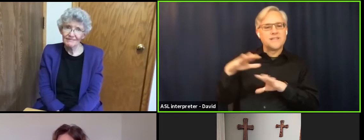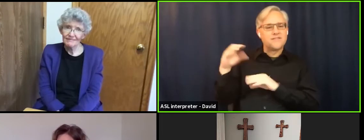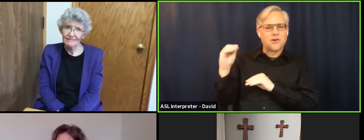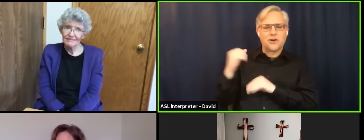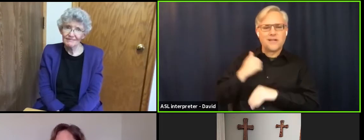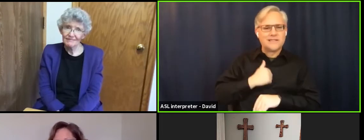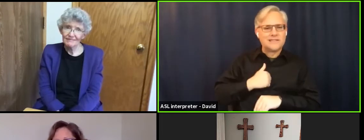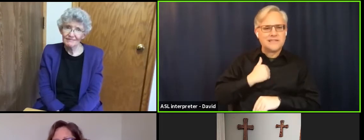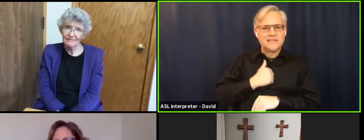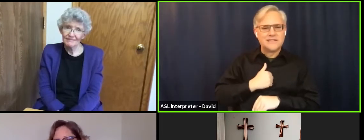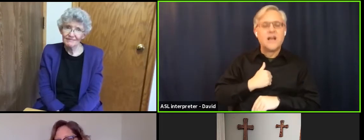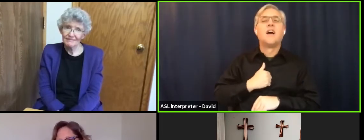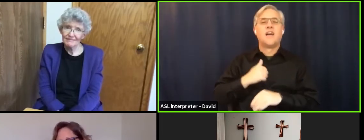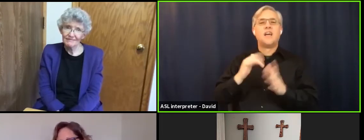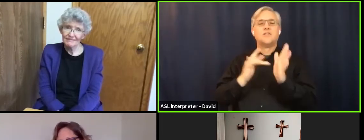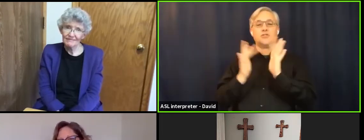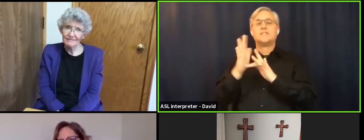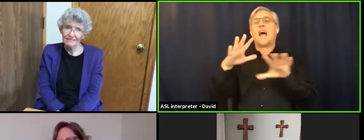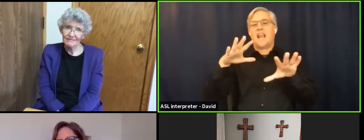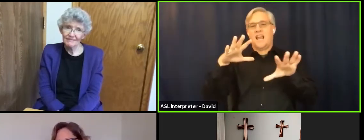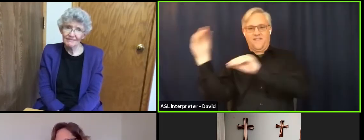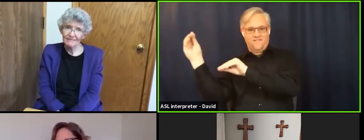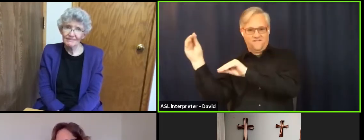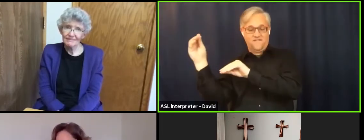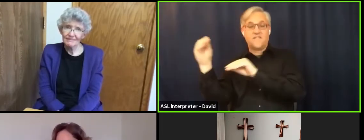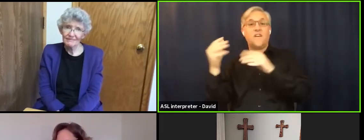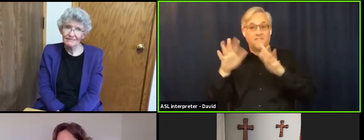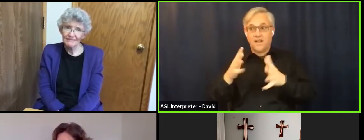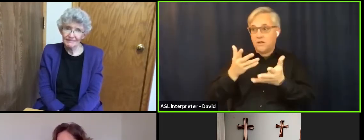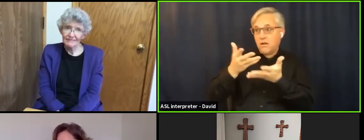Leads or leaves, sorry. Leaves.